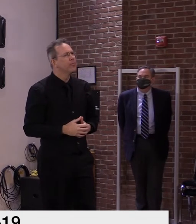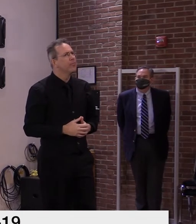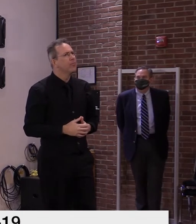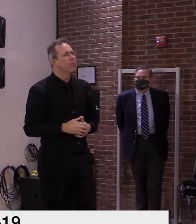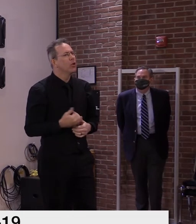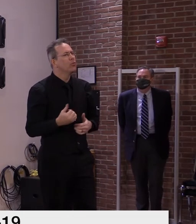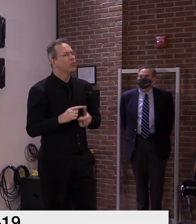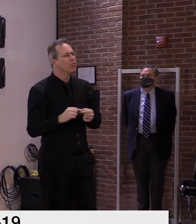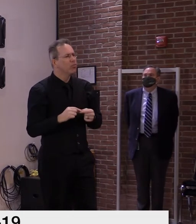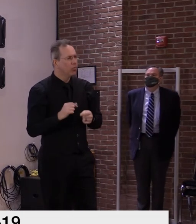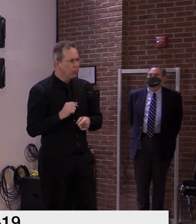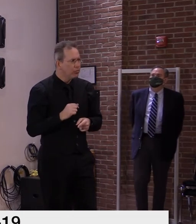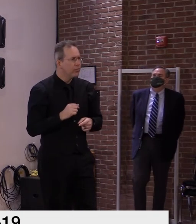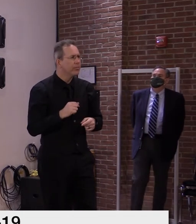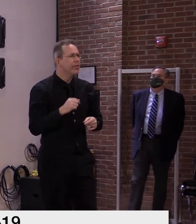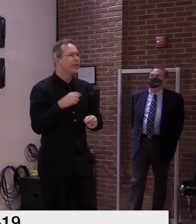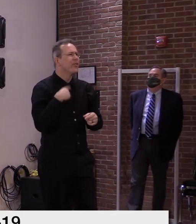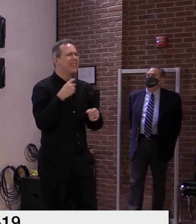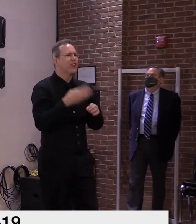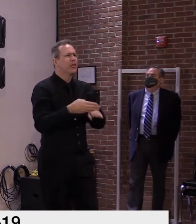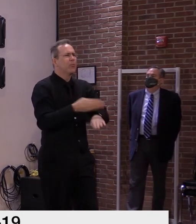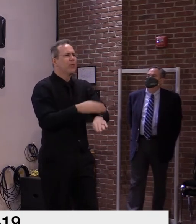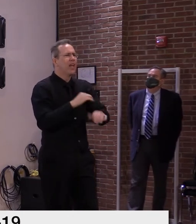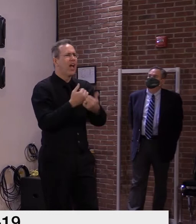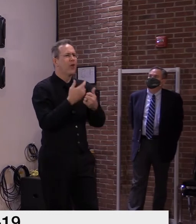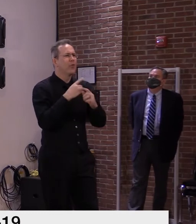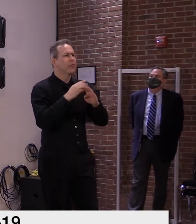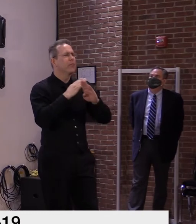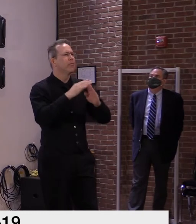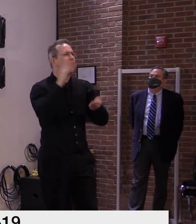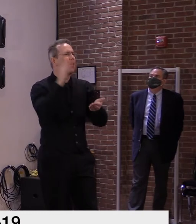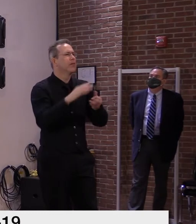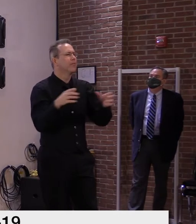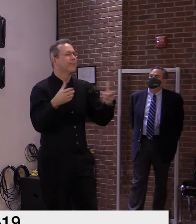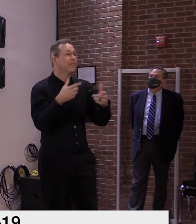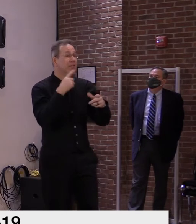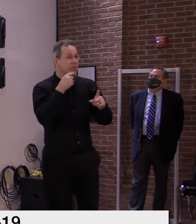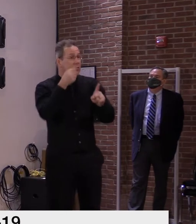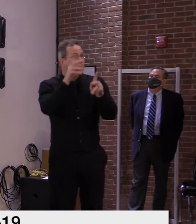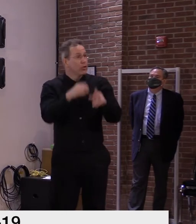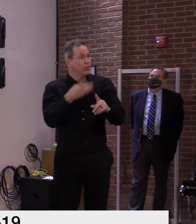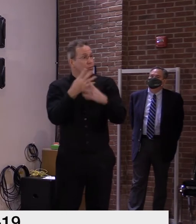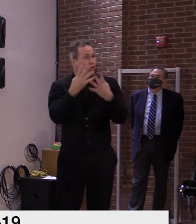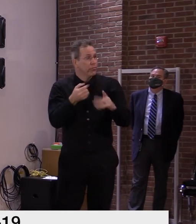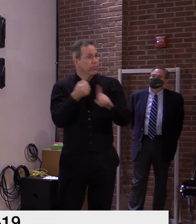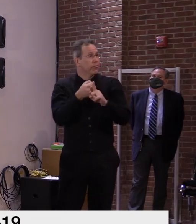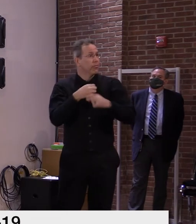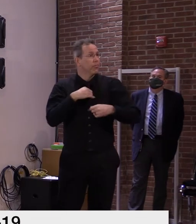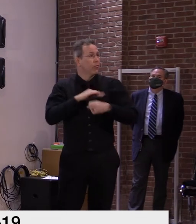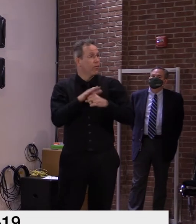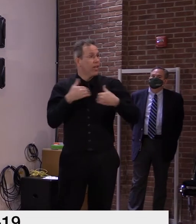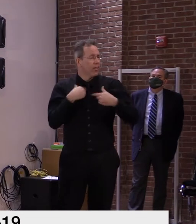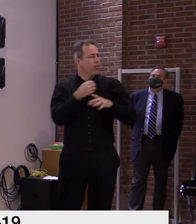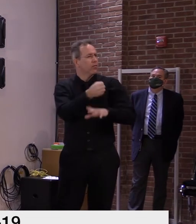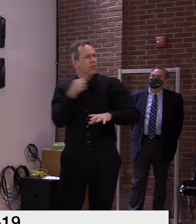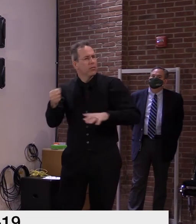our quarantine process in order to make sure that we can protect